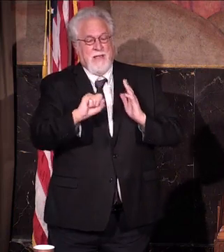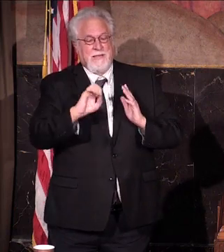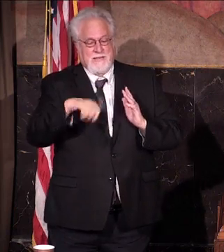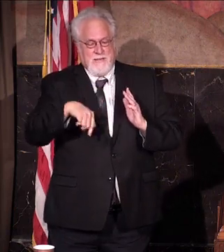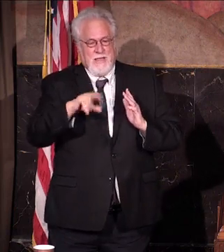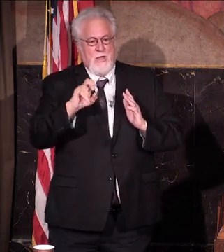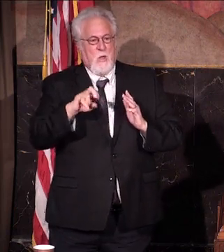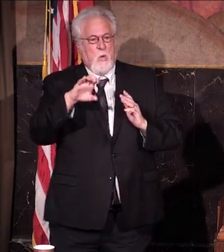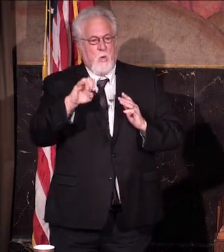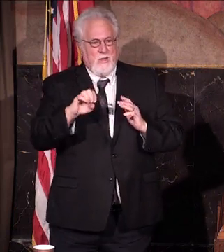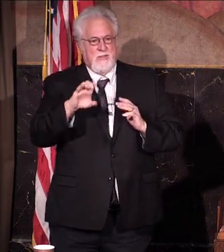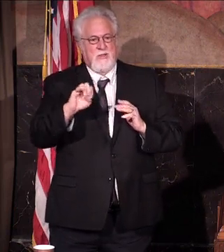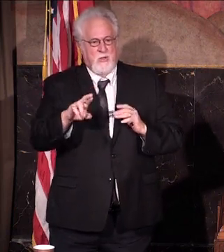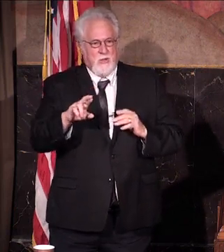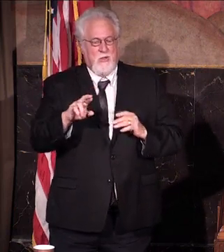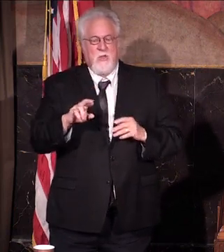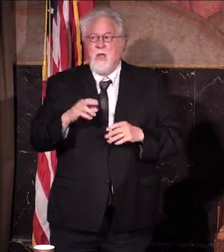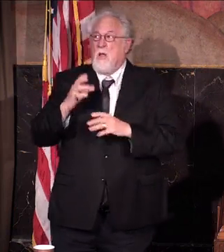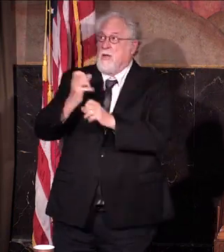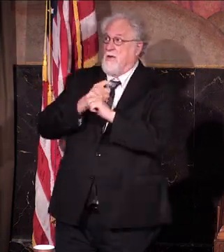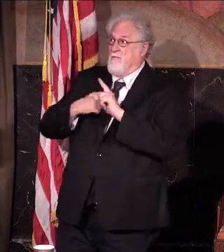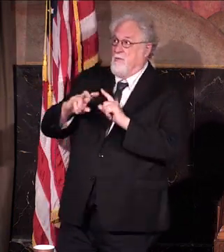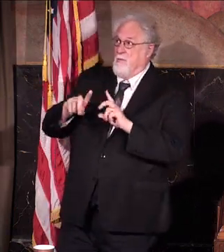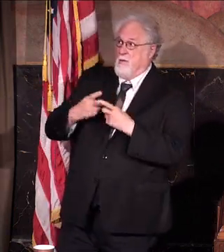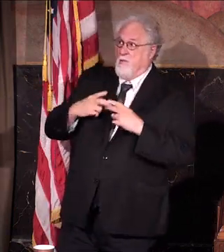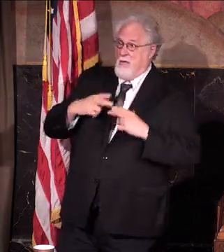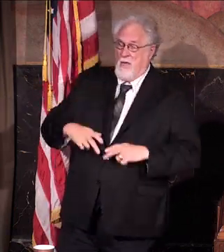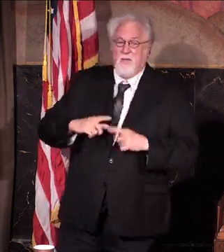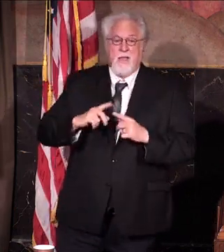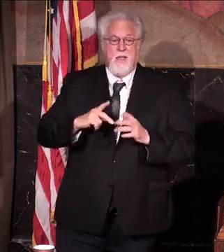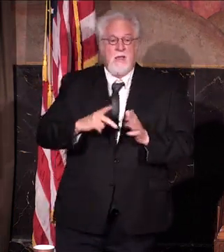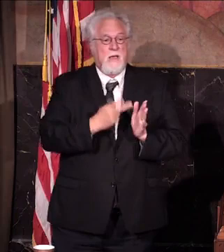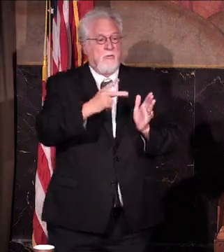with the help of the Department of Health, we're going to be able to double and likely